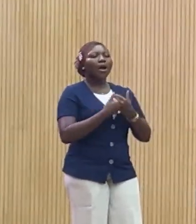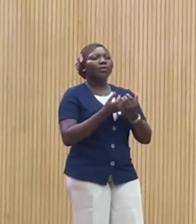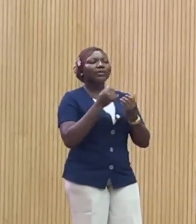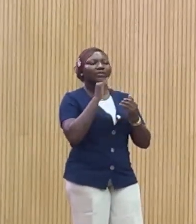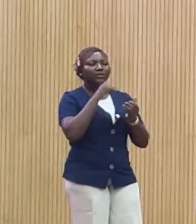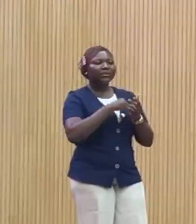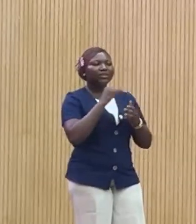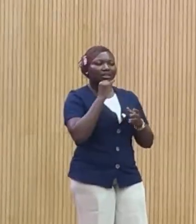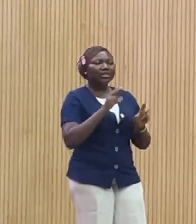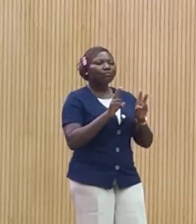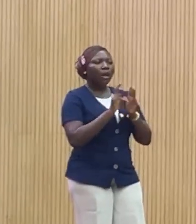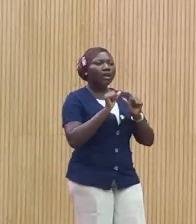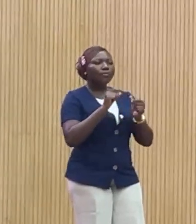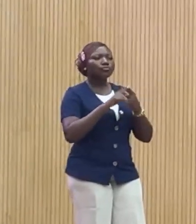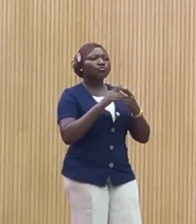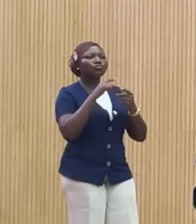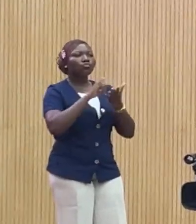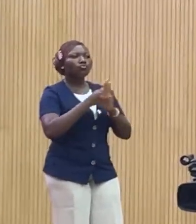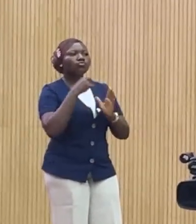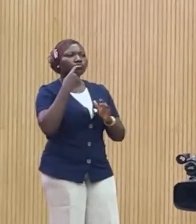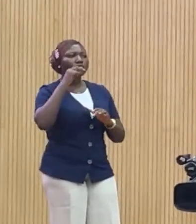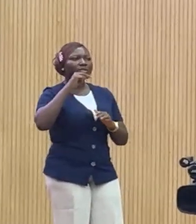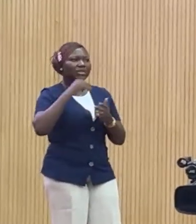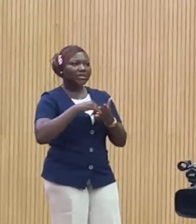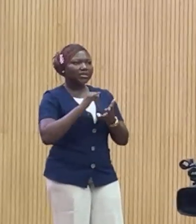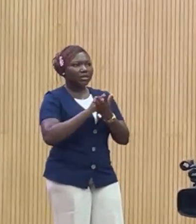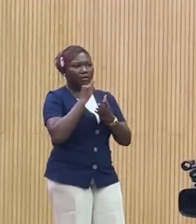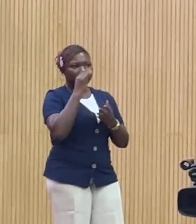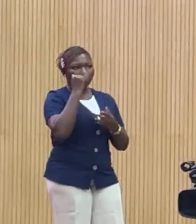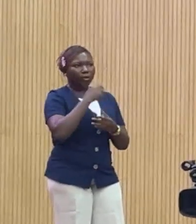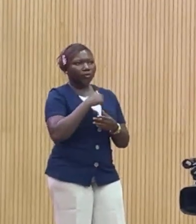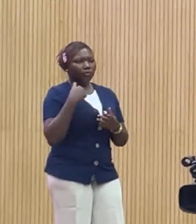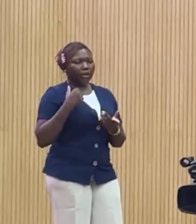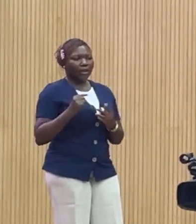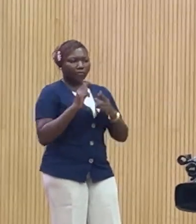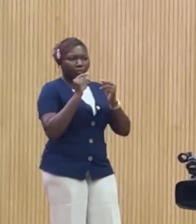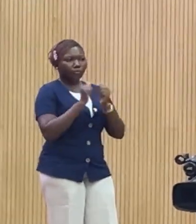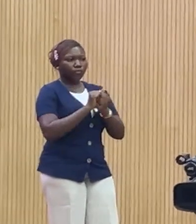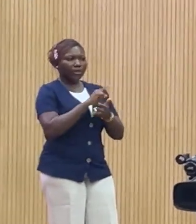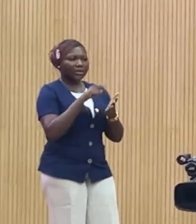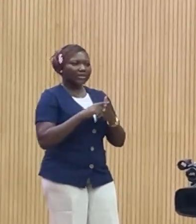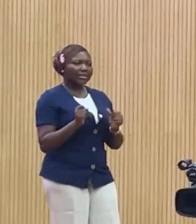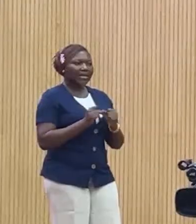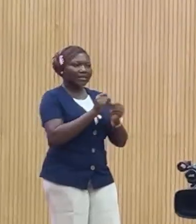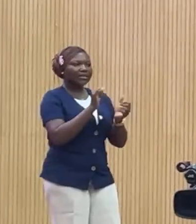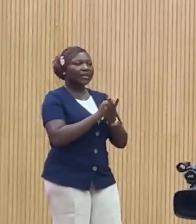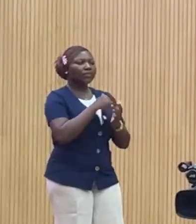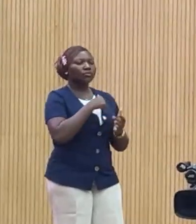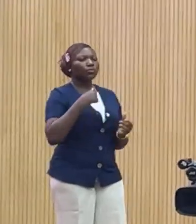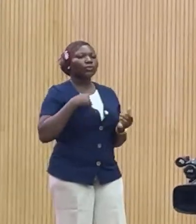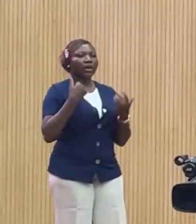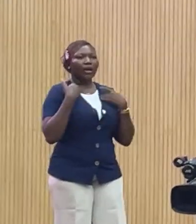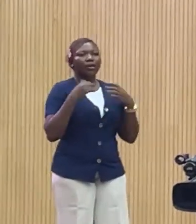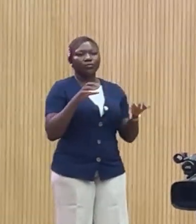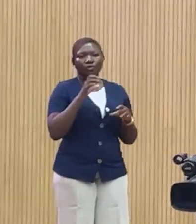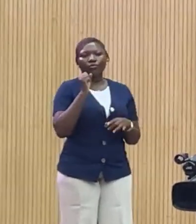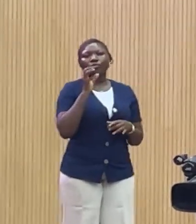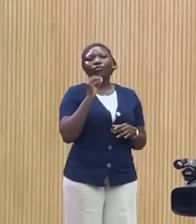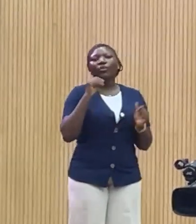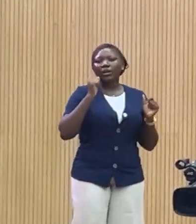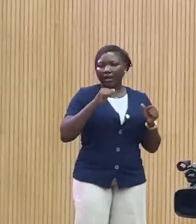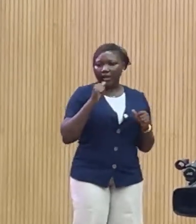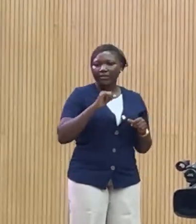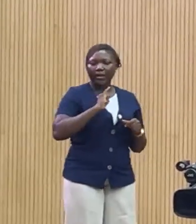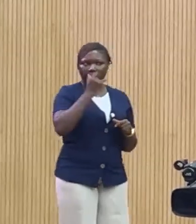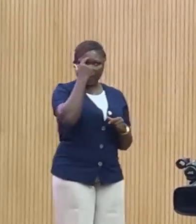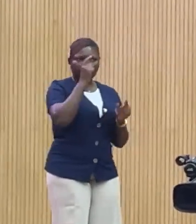this is why we thought of an extensive period to come up with the distribution strategy that we have gone. So of course, I think as was even mentioned